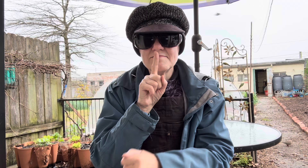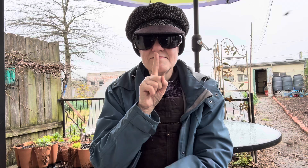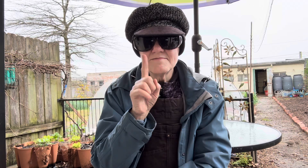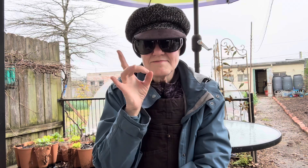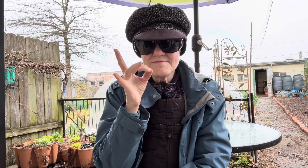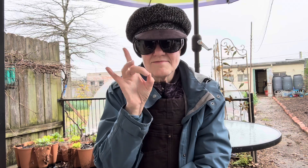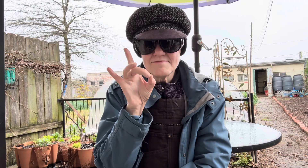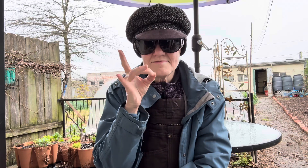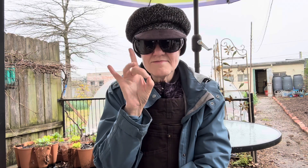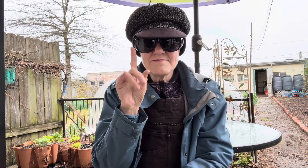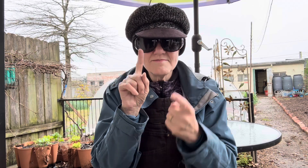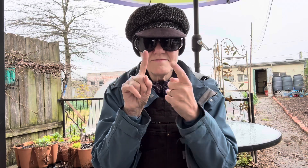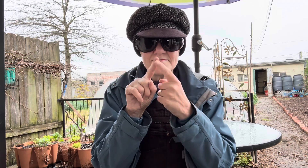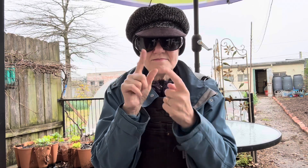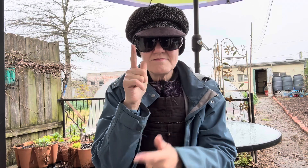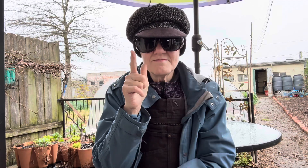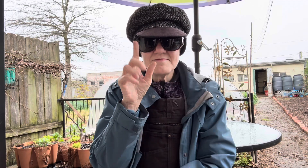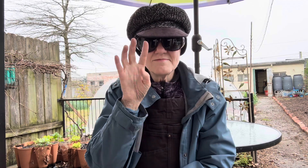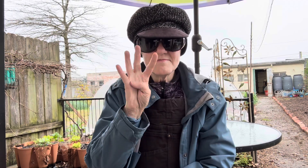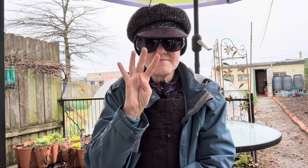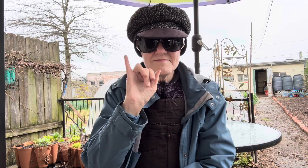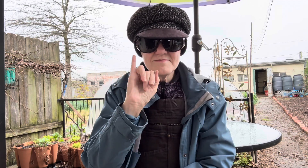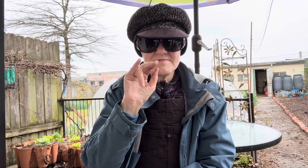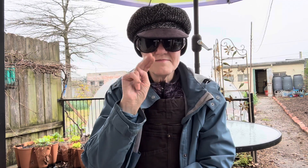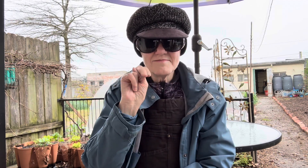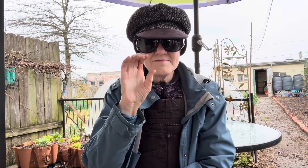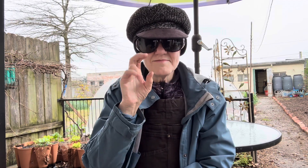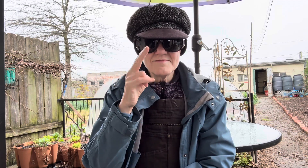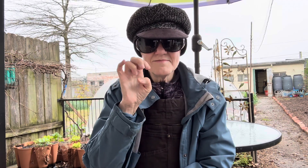18 inches to 24 inches apart.